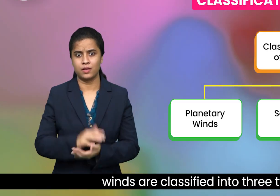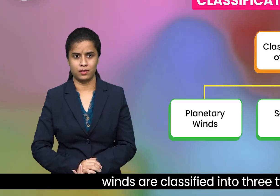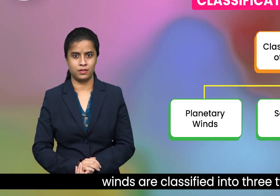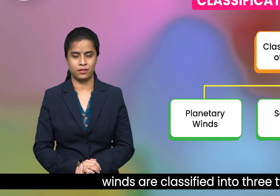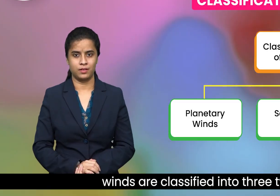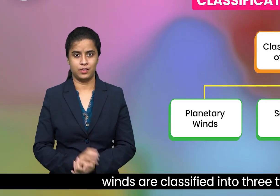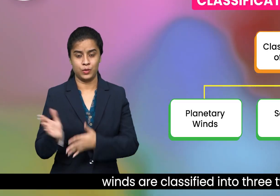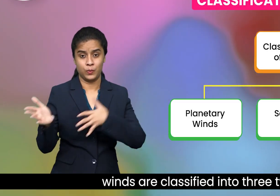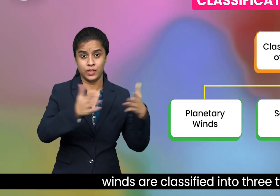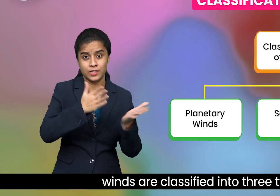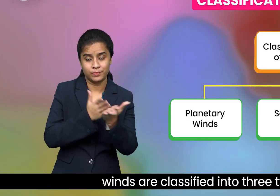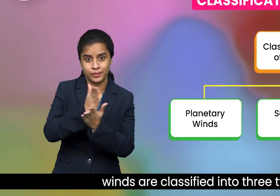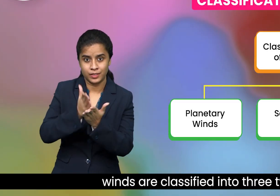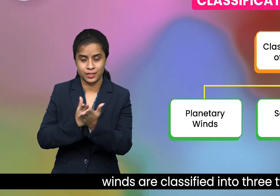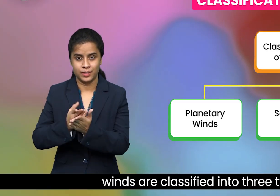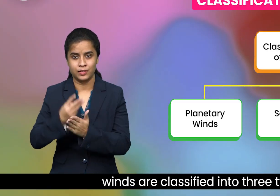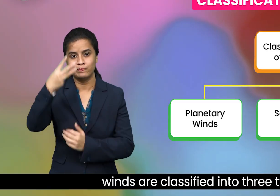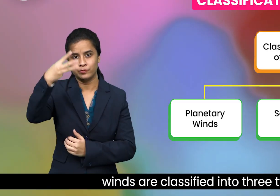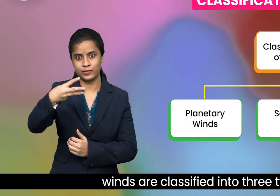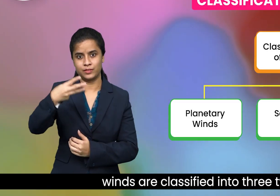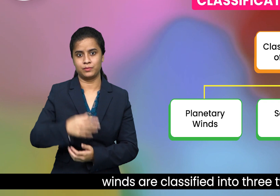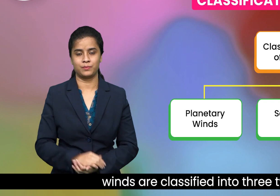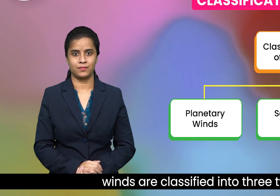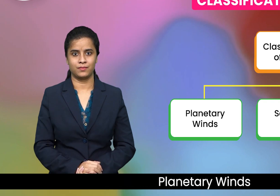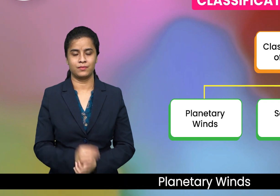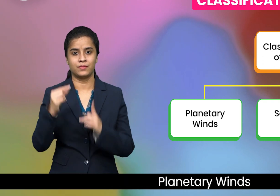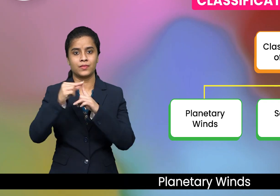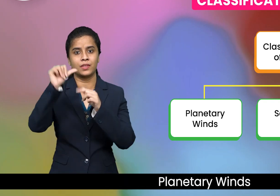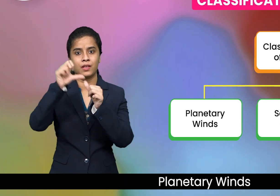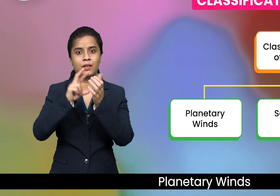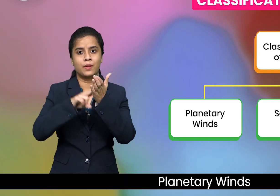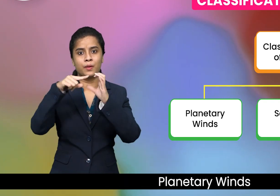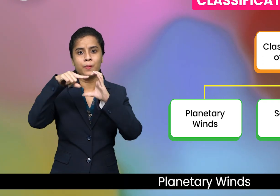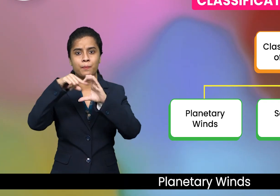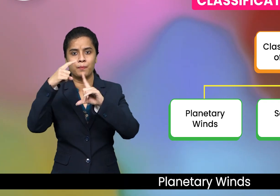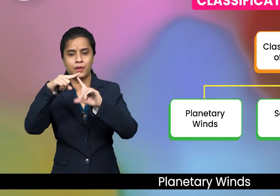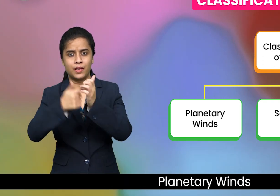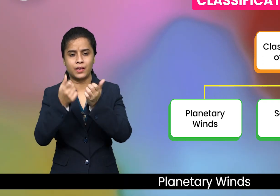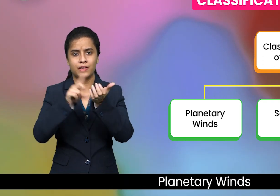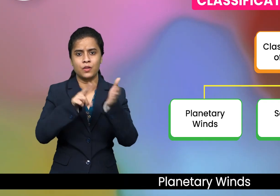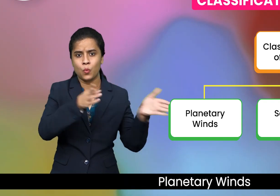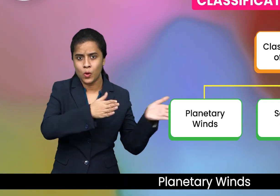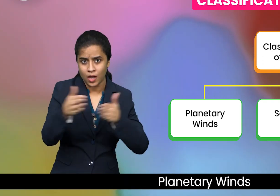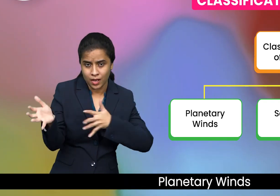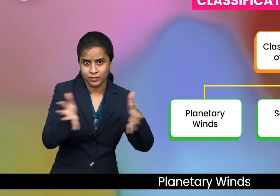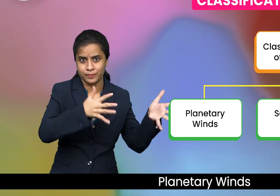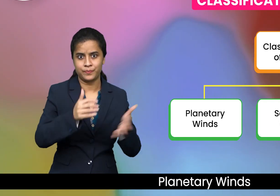Winds are classified into three types: planetary winds,